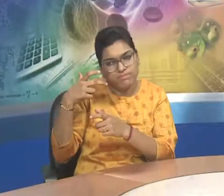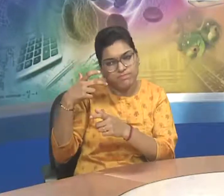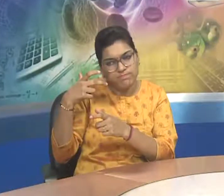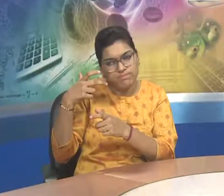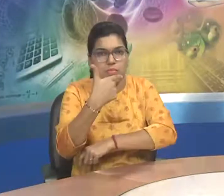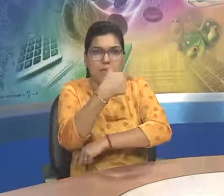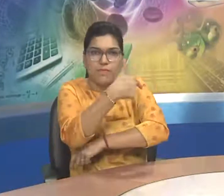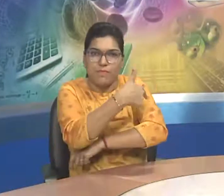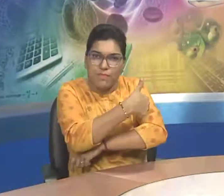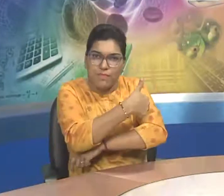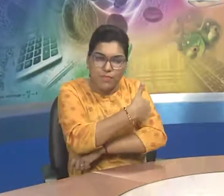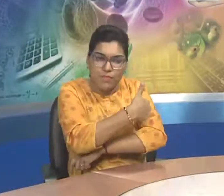He was given